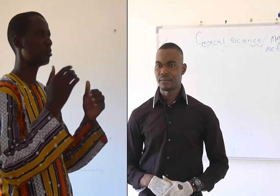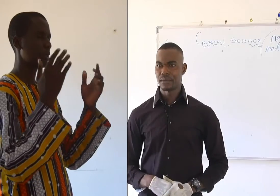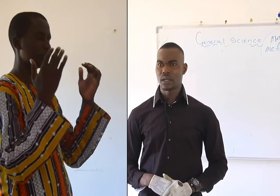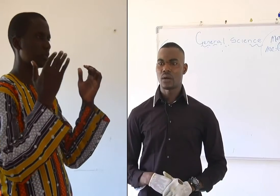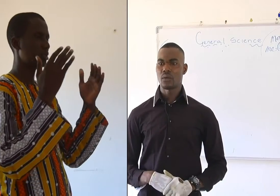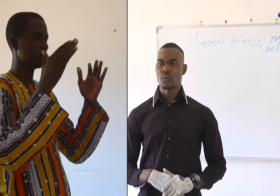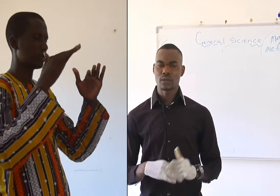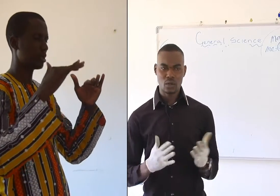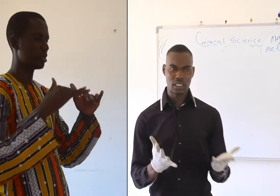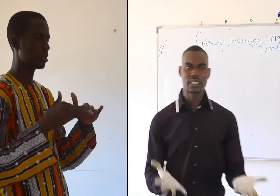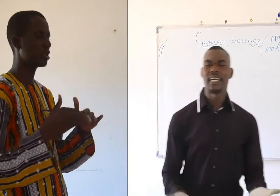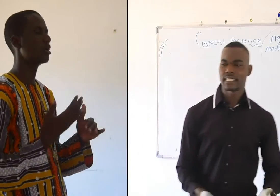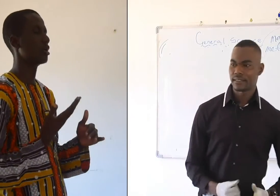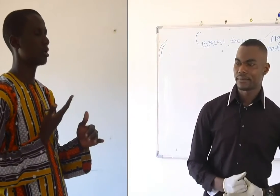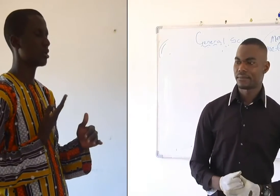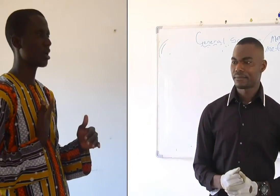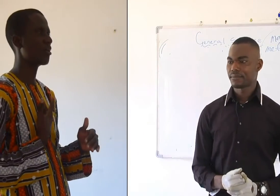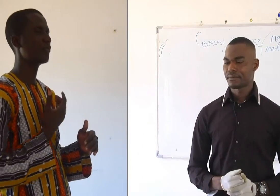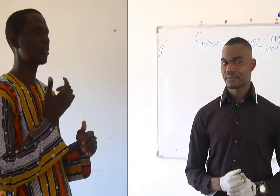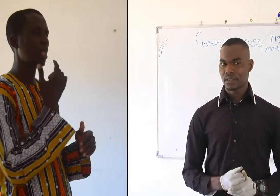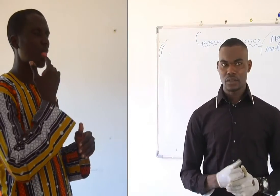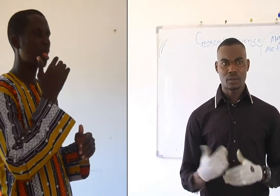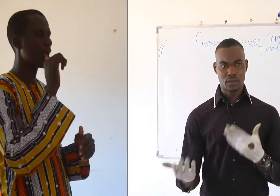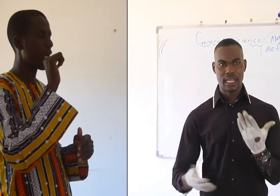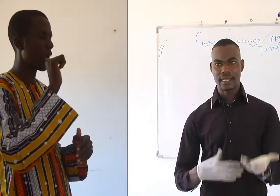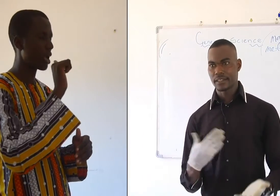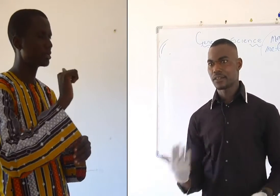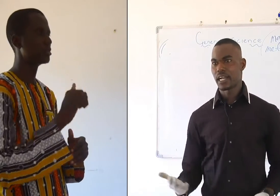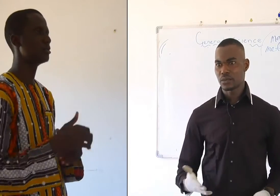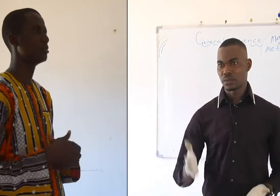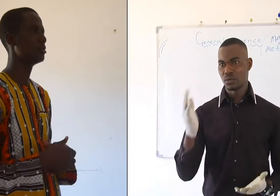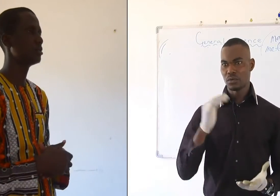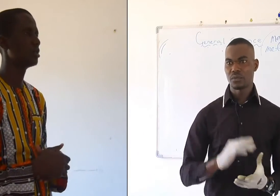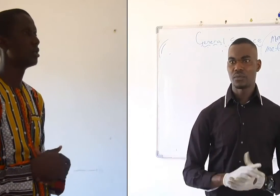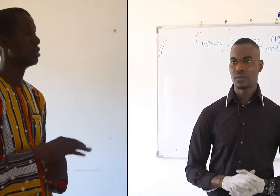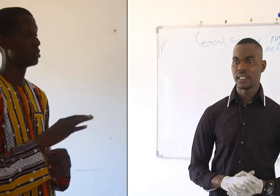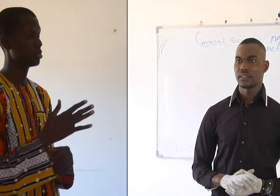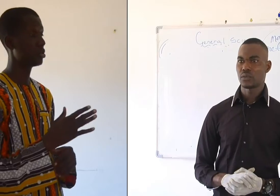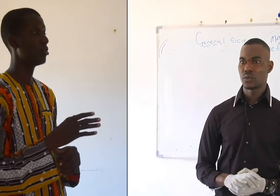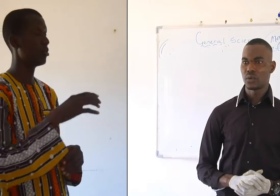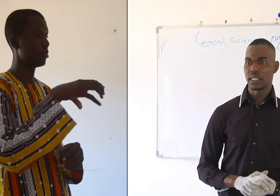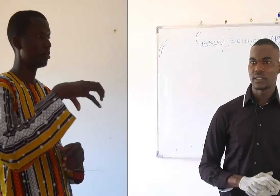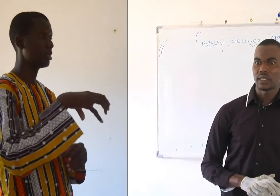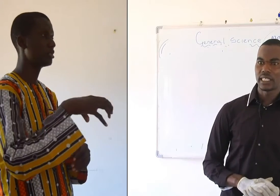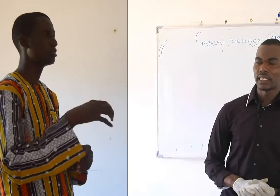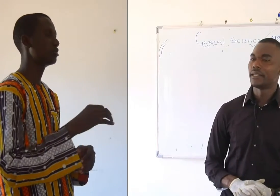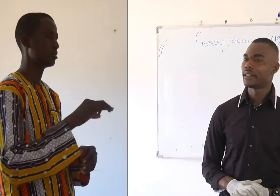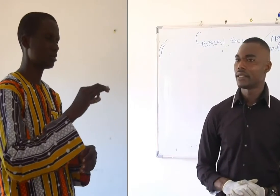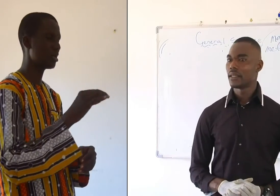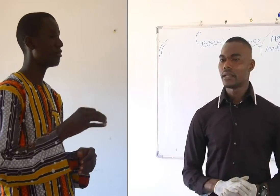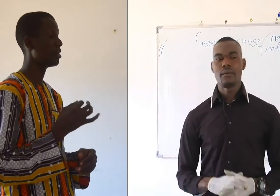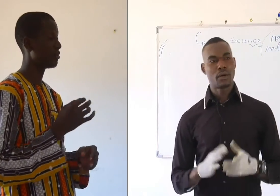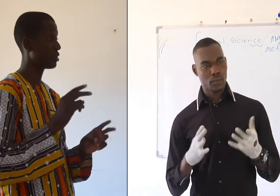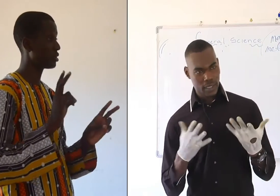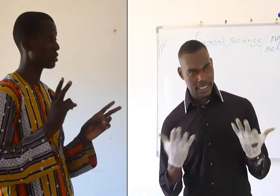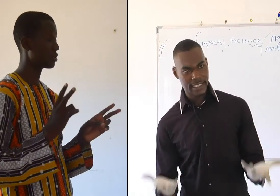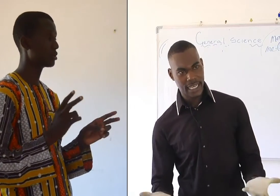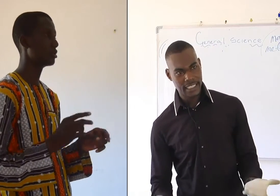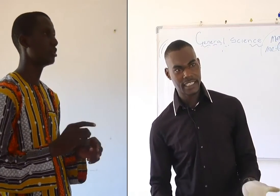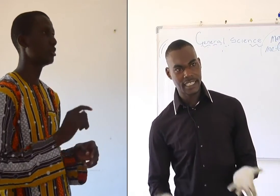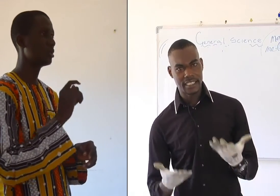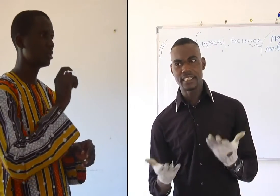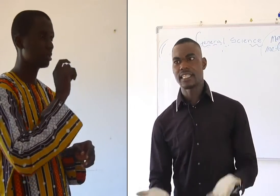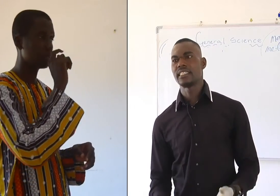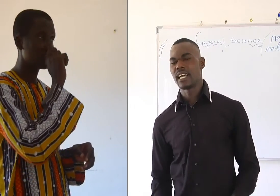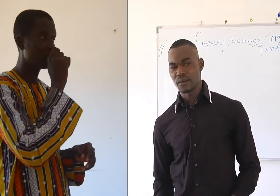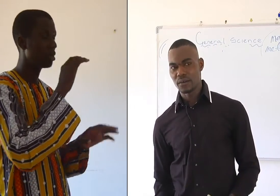way. What causes that? We'll come to learn that as we move into the lesson. But what is the